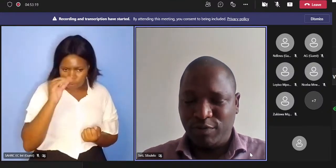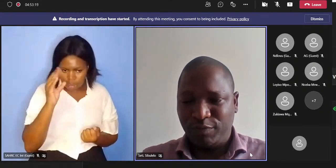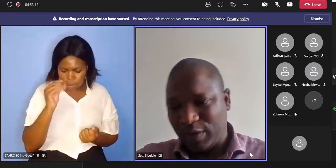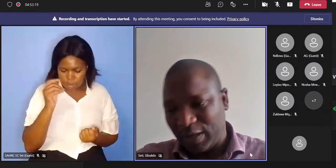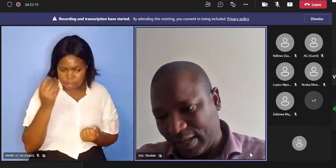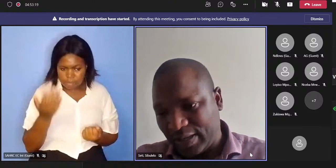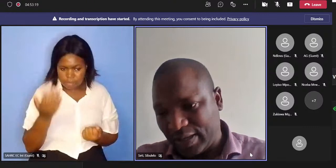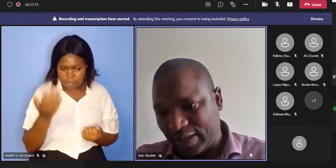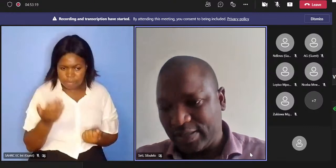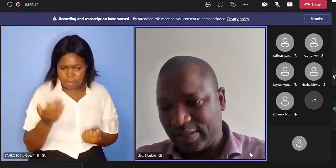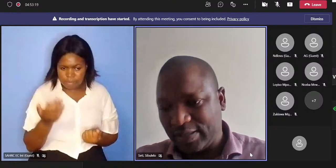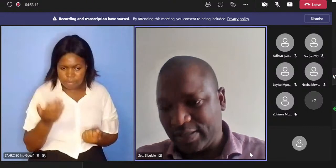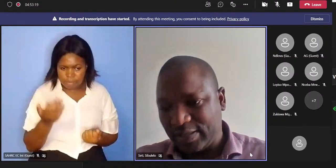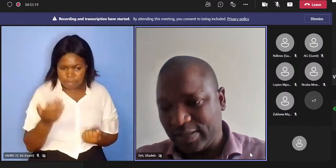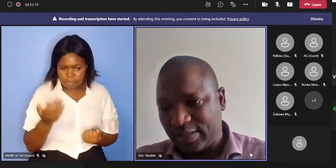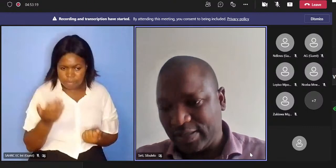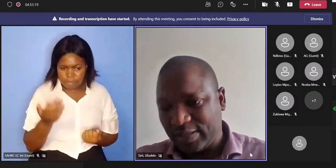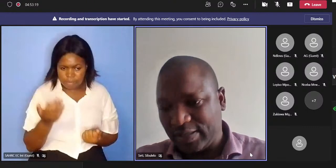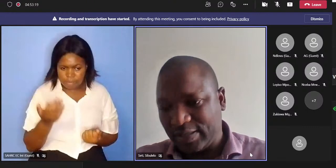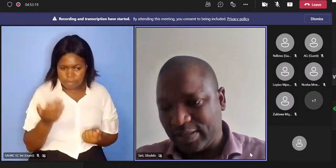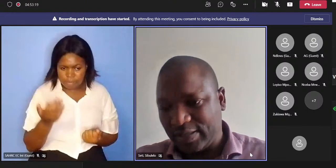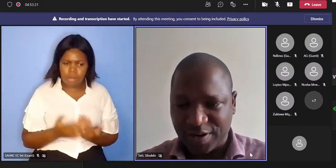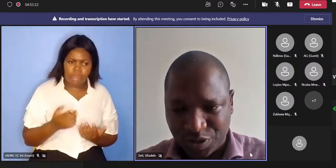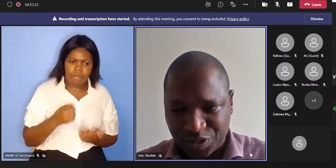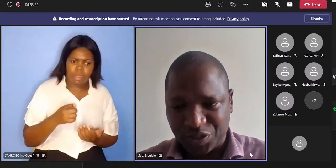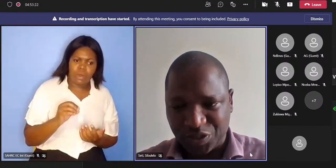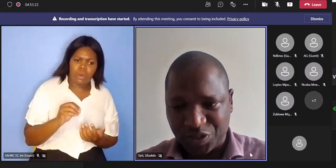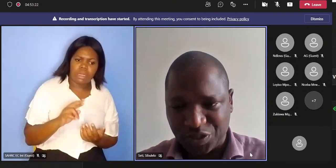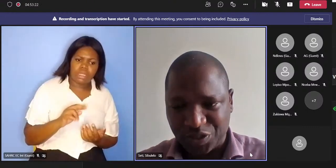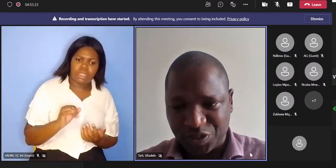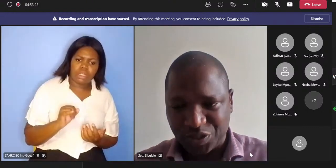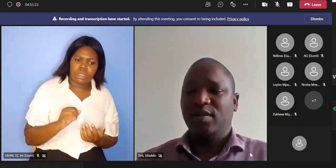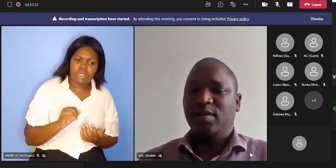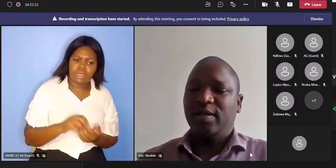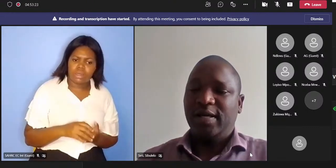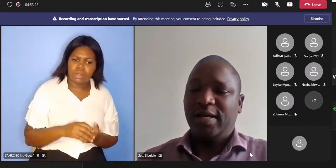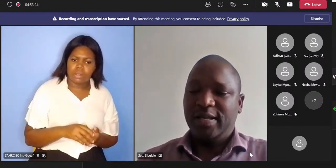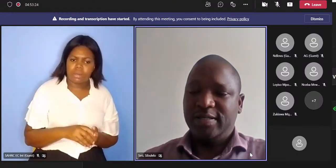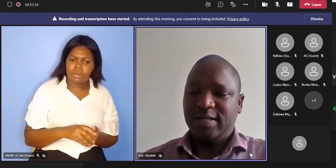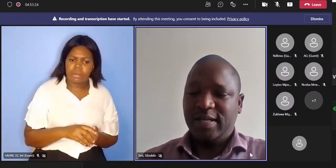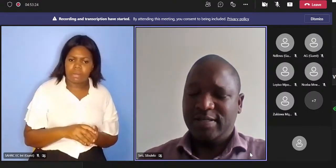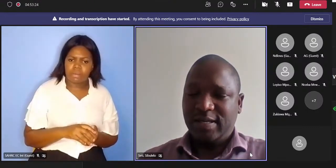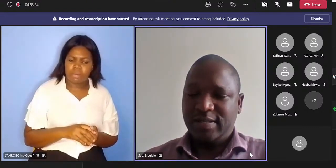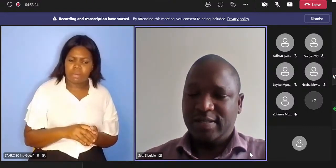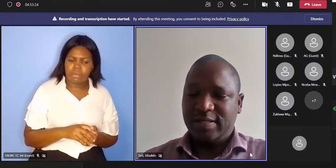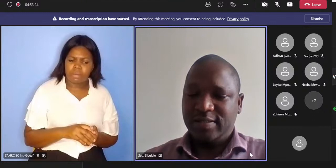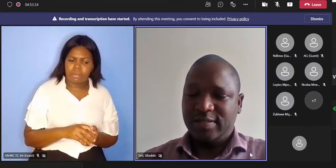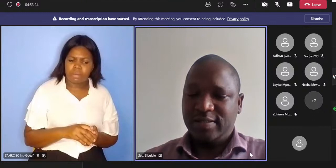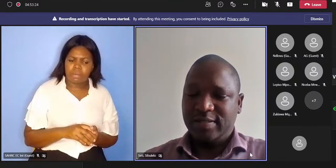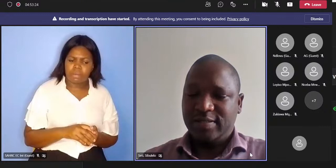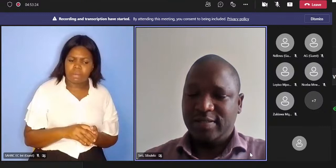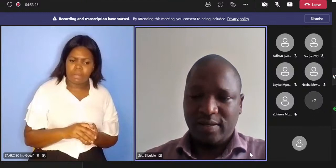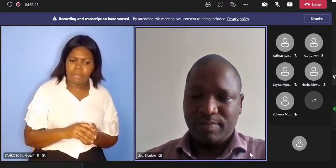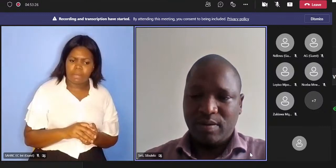boys of this origin, for instance, Irish origin, and